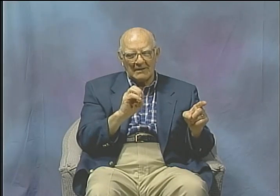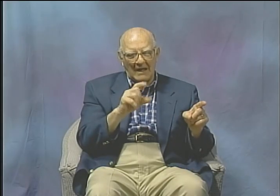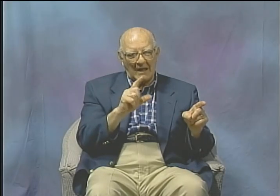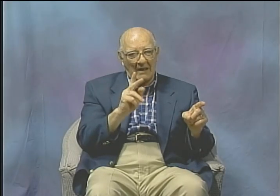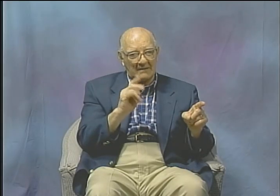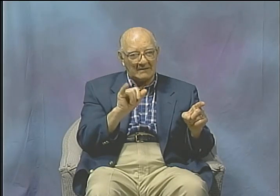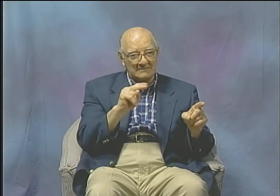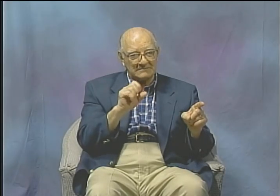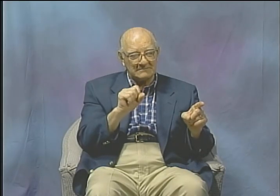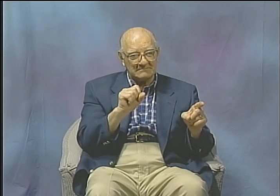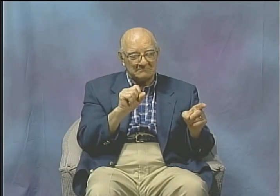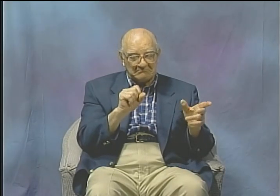Elkins.